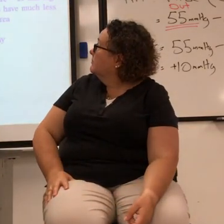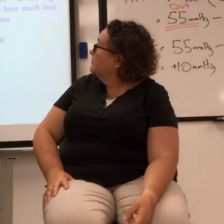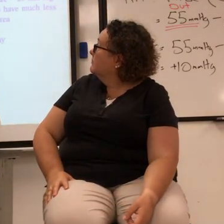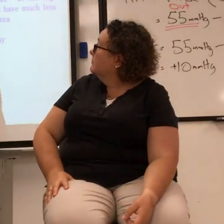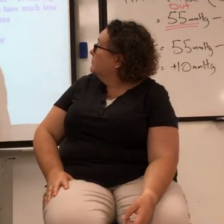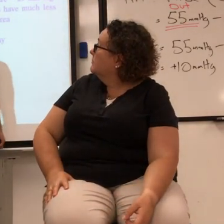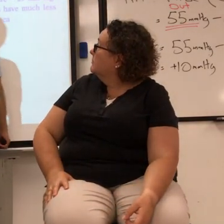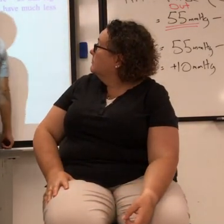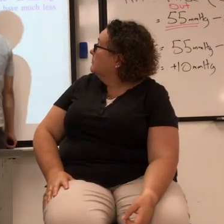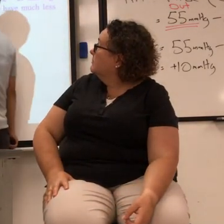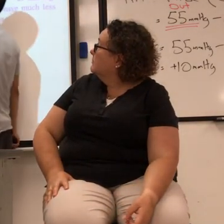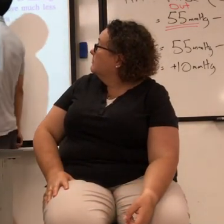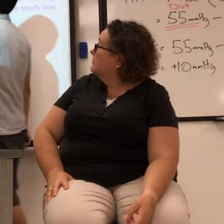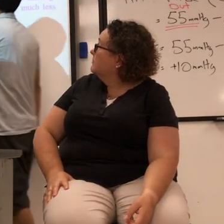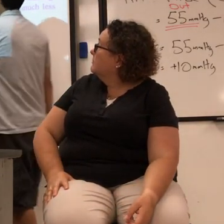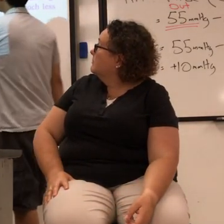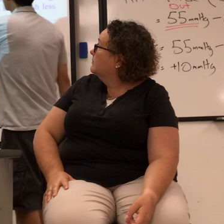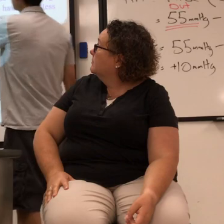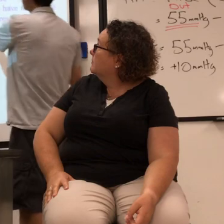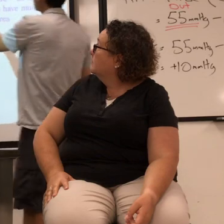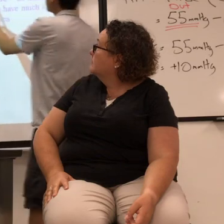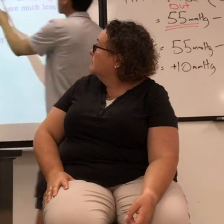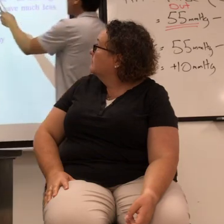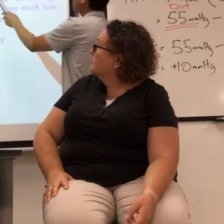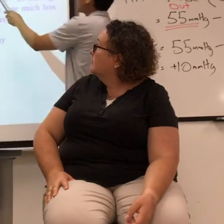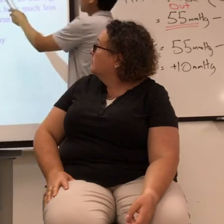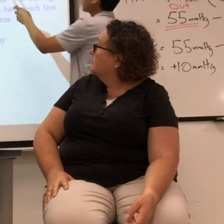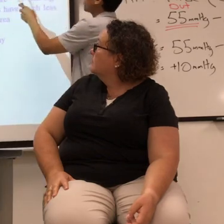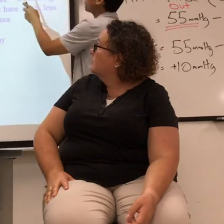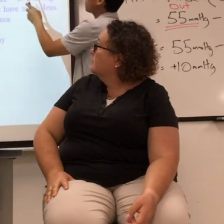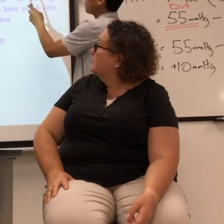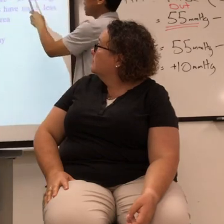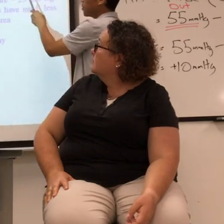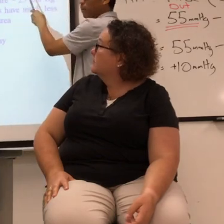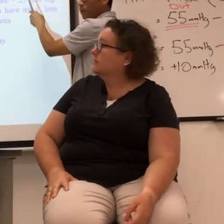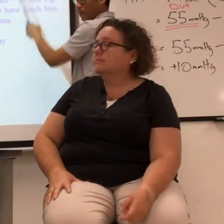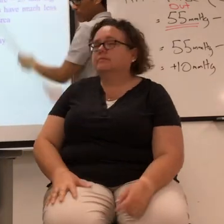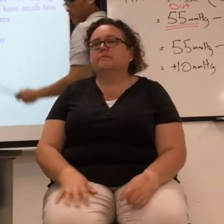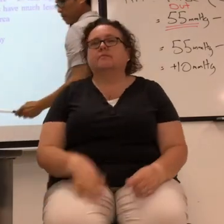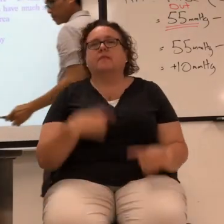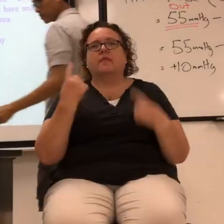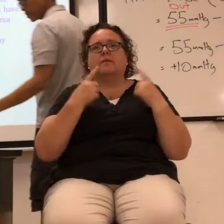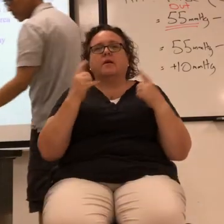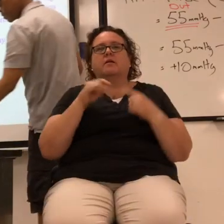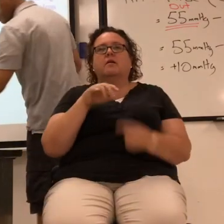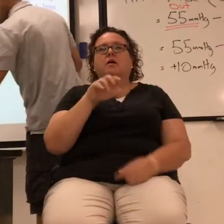Arterial, capillary, arterial versus arterial, capillary, venule.